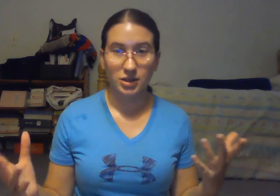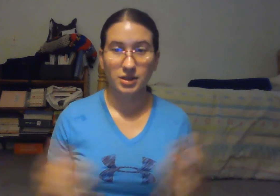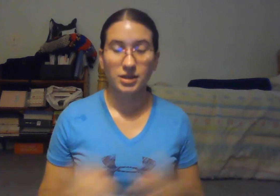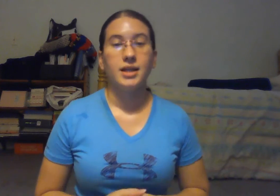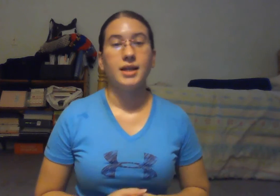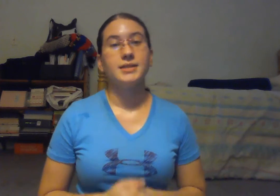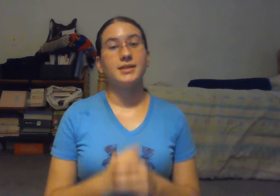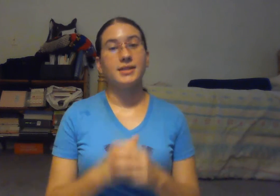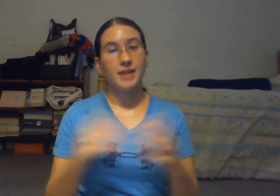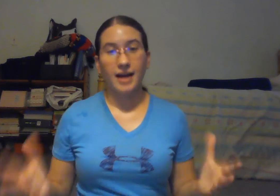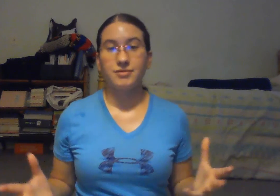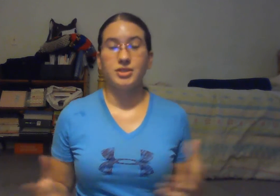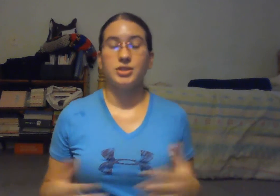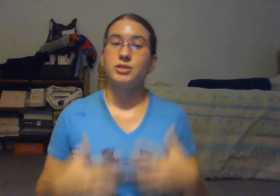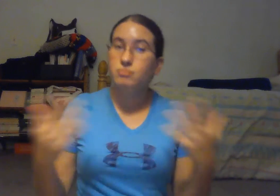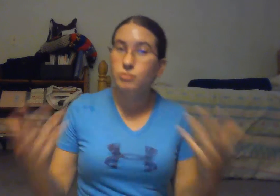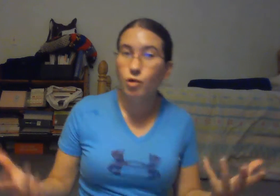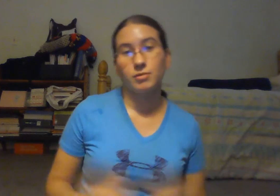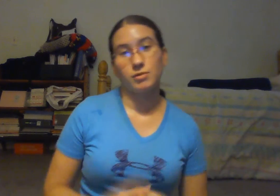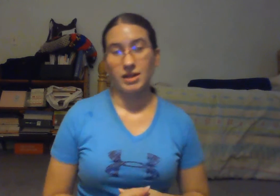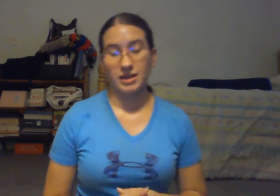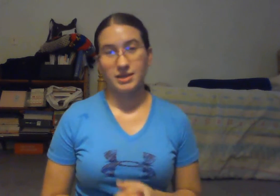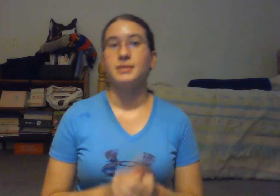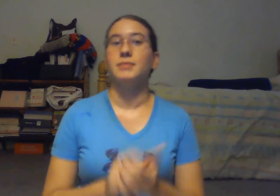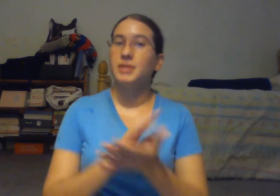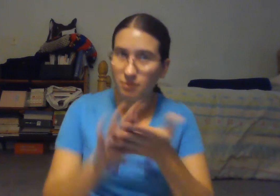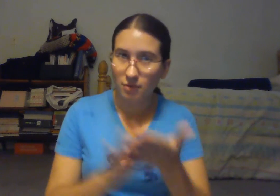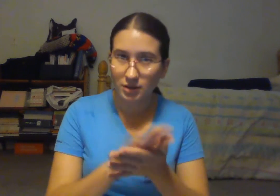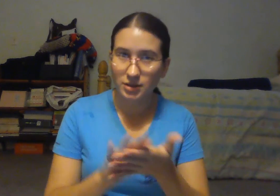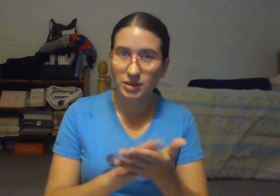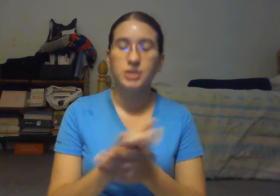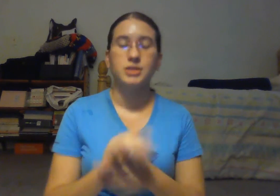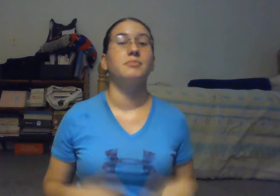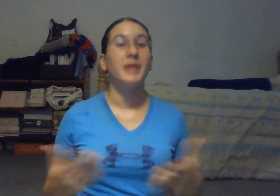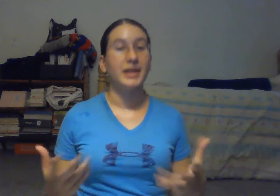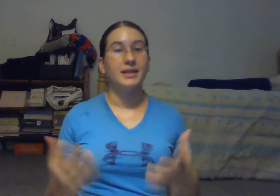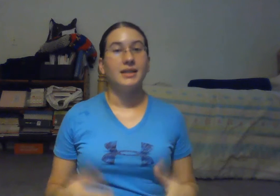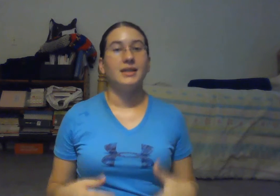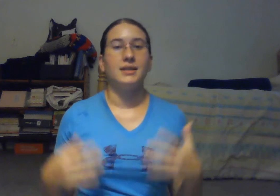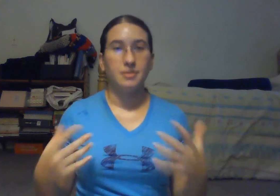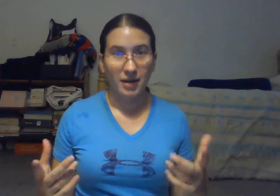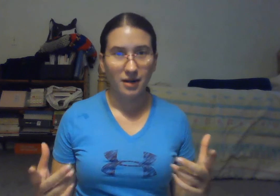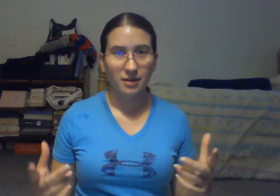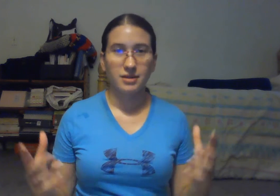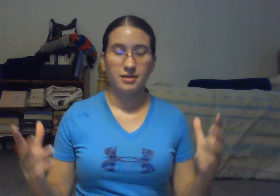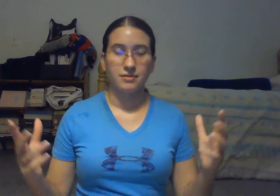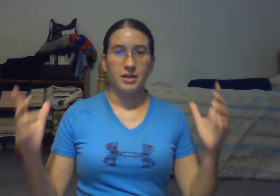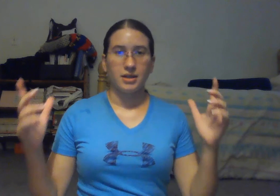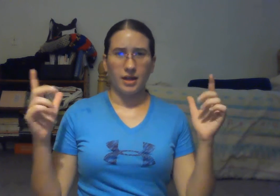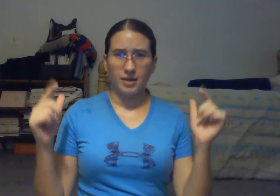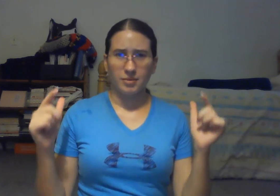dishes. That's the average, normal way to tell somebody, wash the dishes. But in an imperative, the